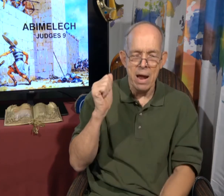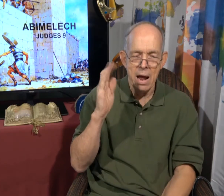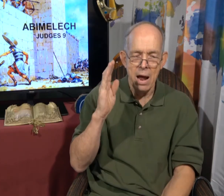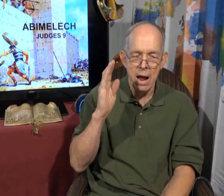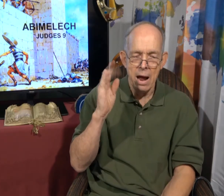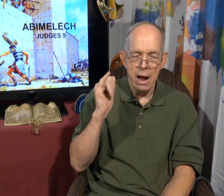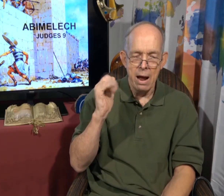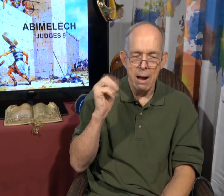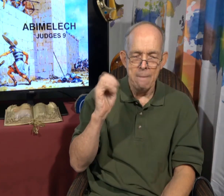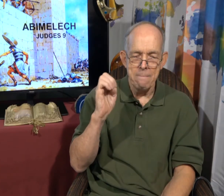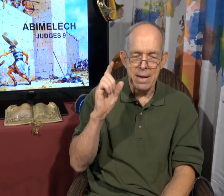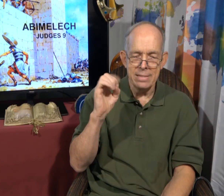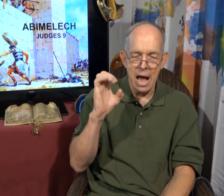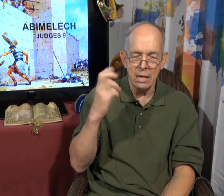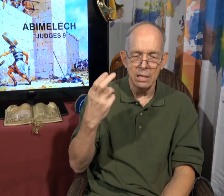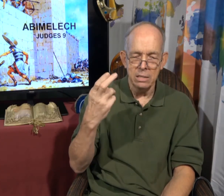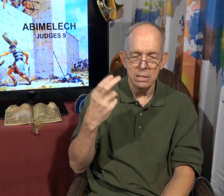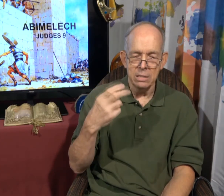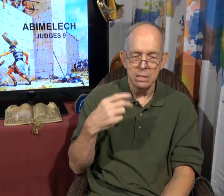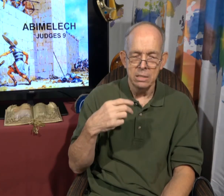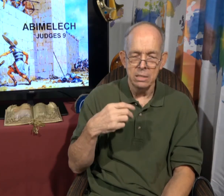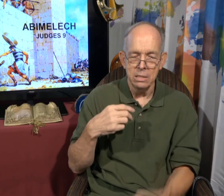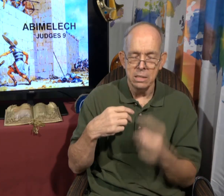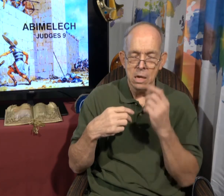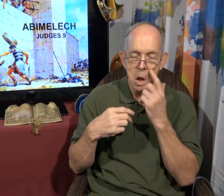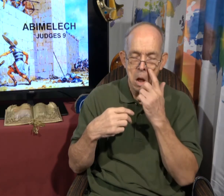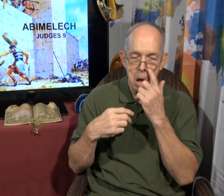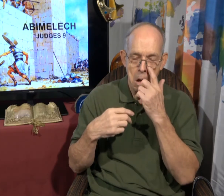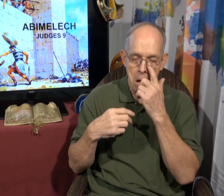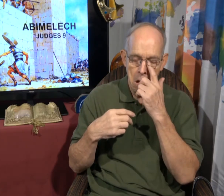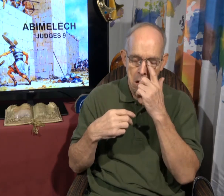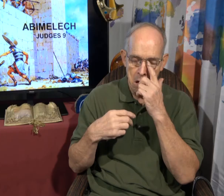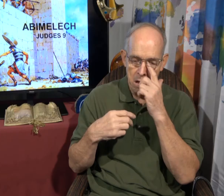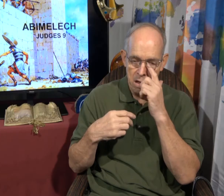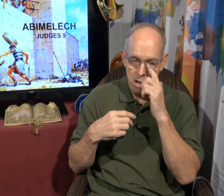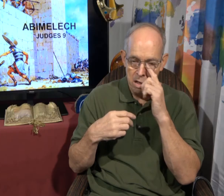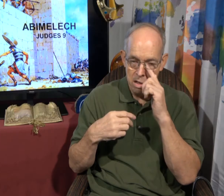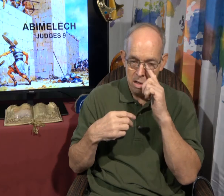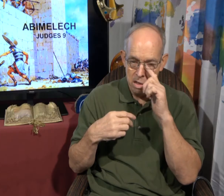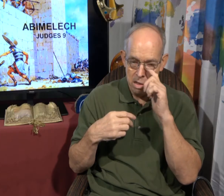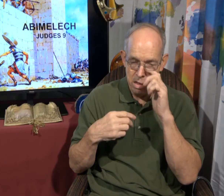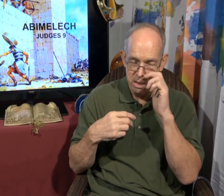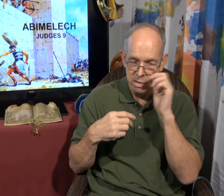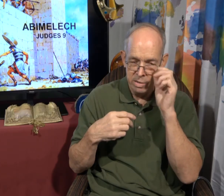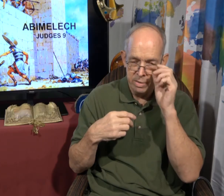Very irritating story, man named